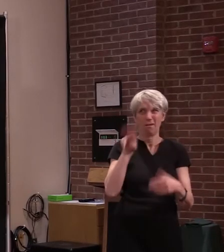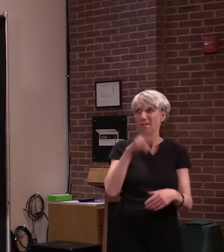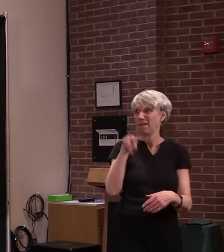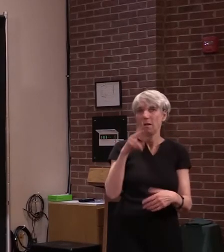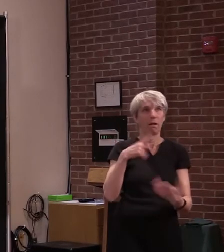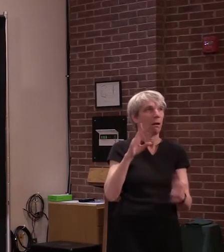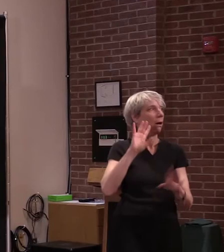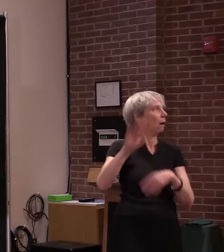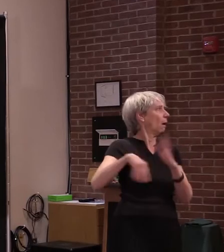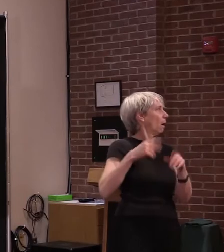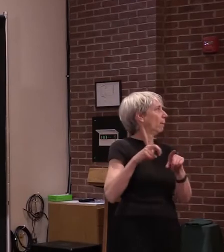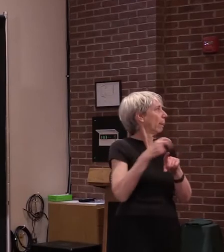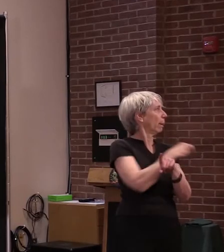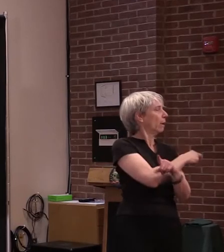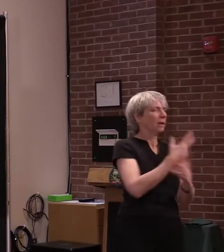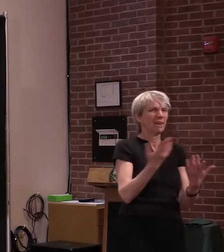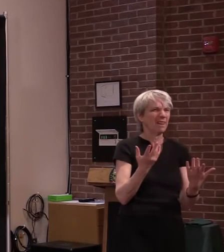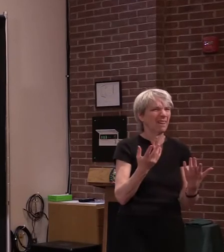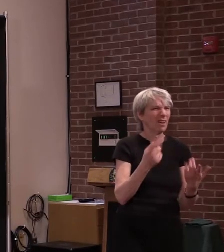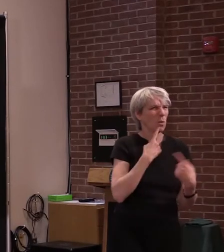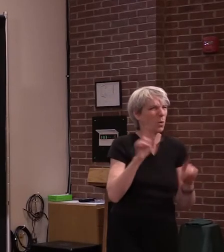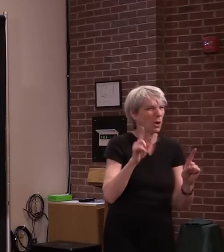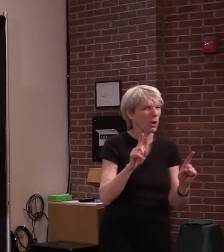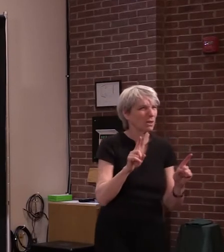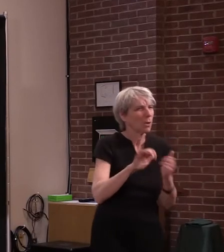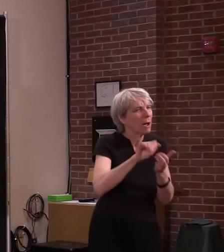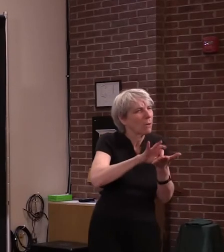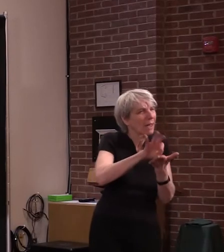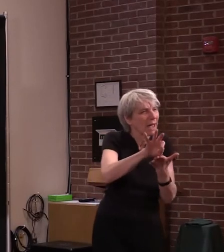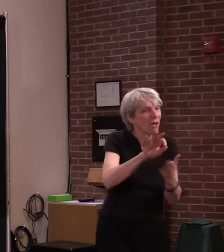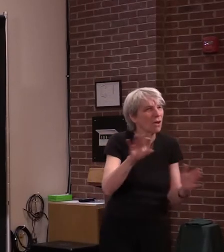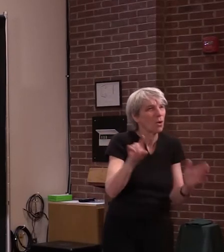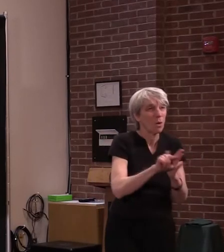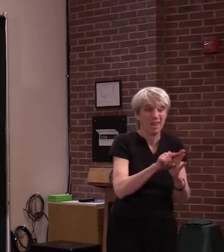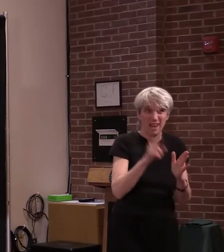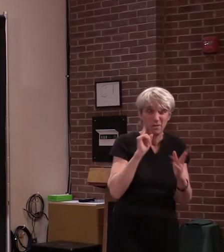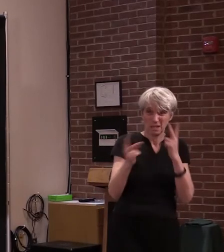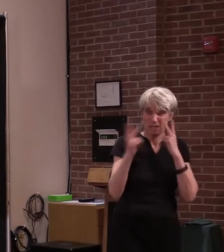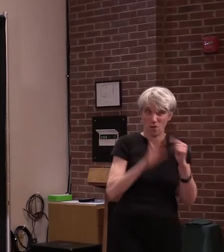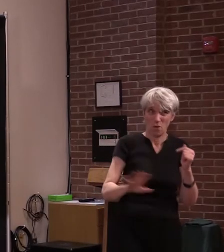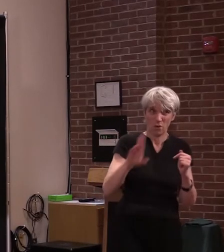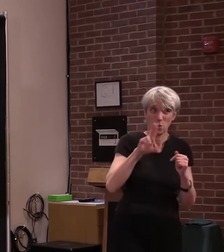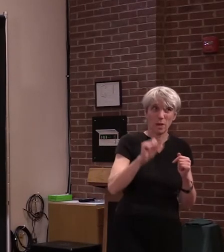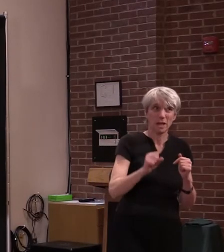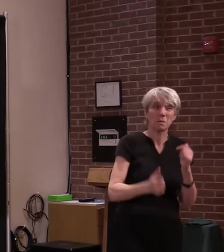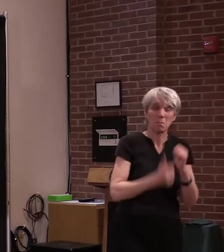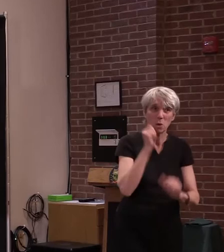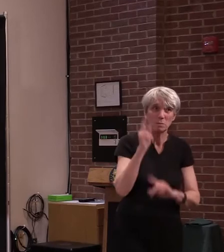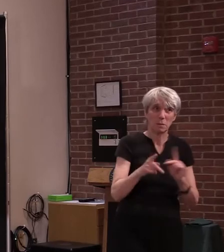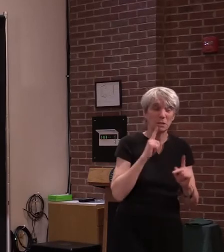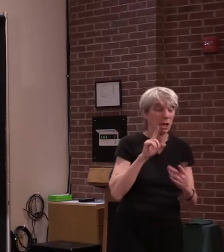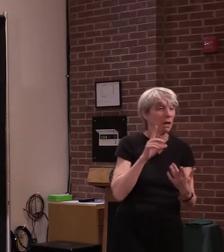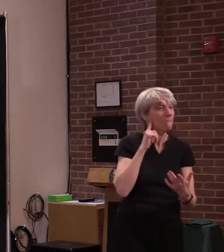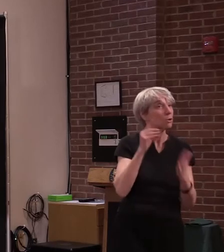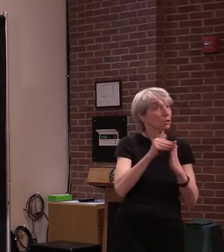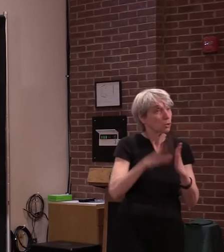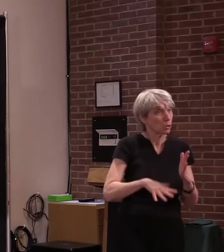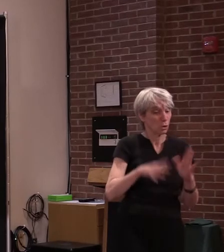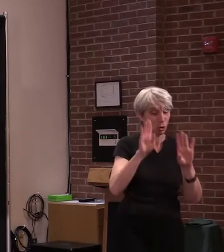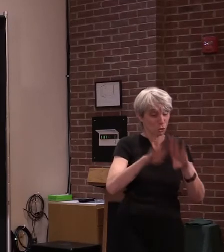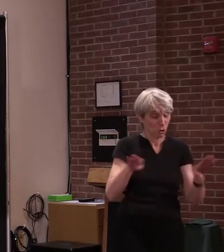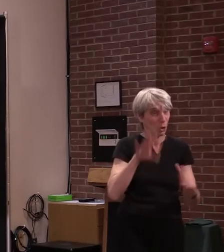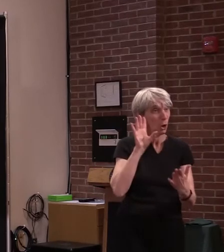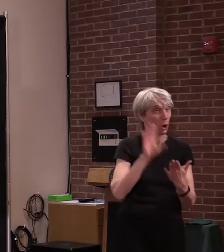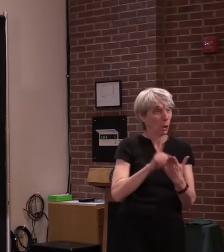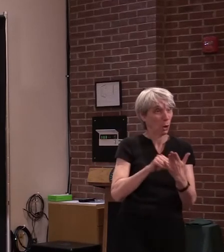think everyone's learned around the world and around the country, is that it's an inferior approach to learning. And as much as we're concerned with the